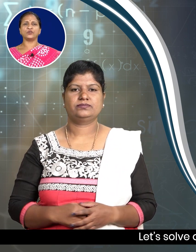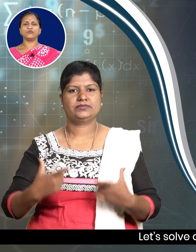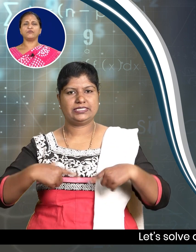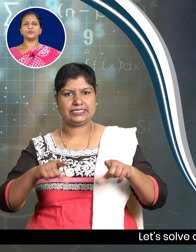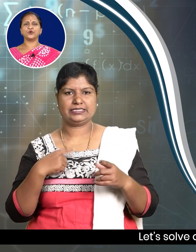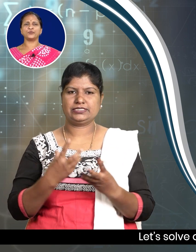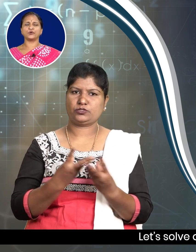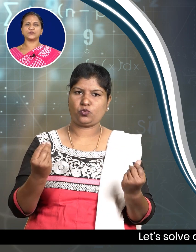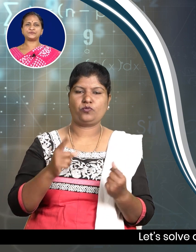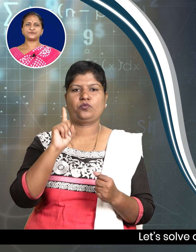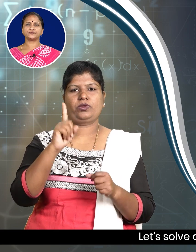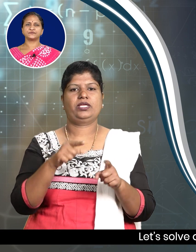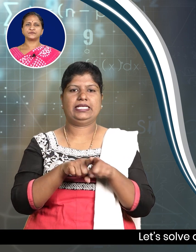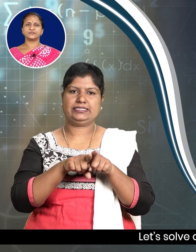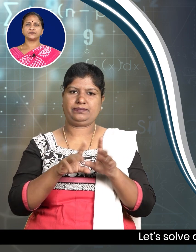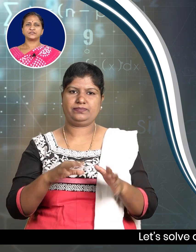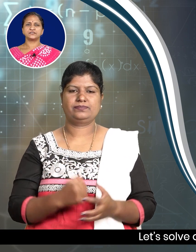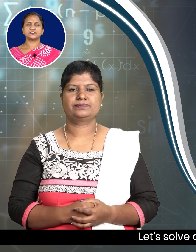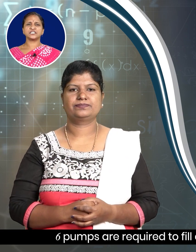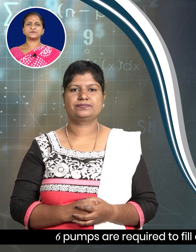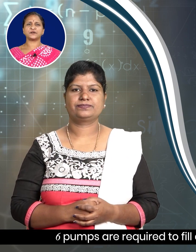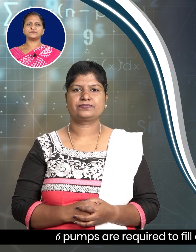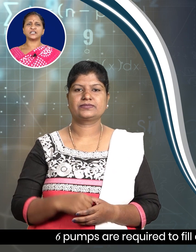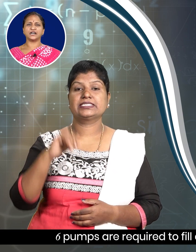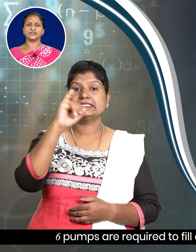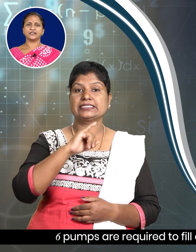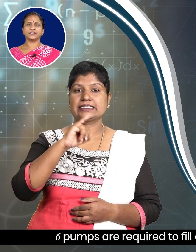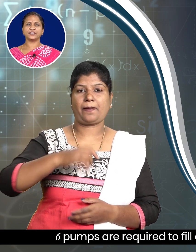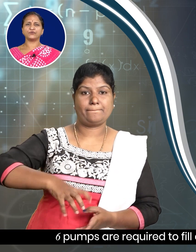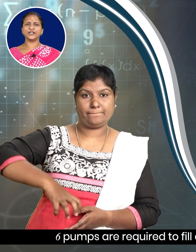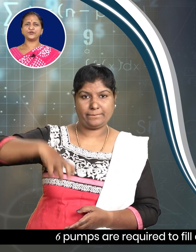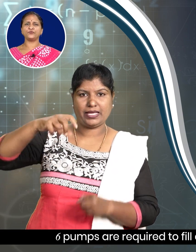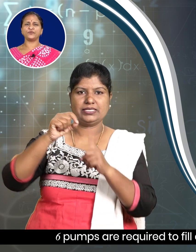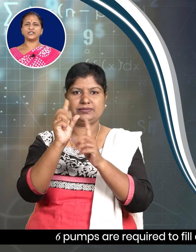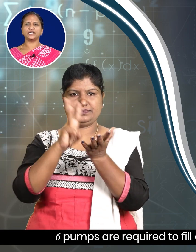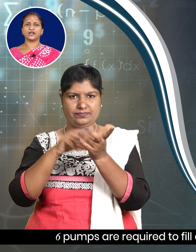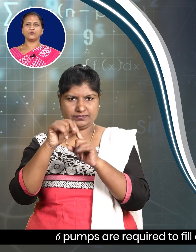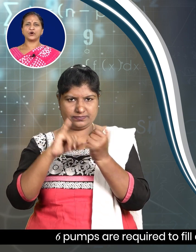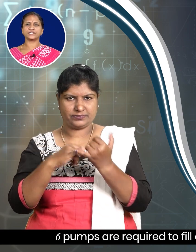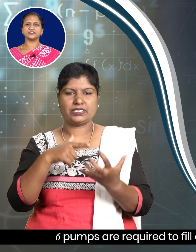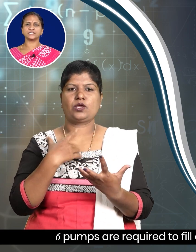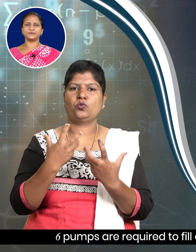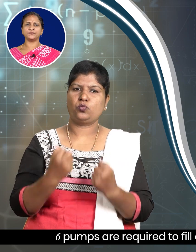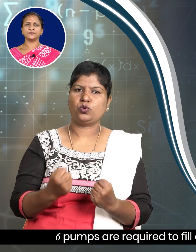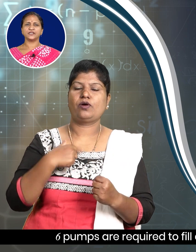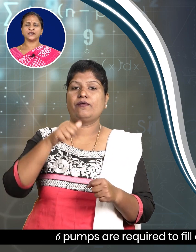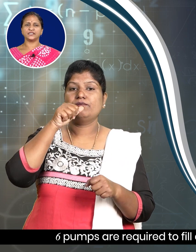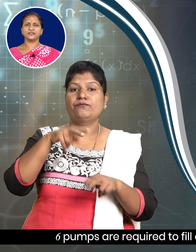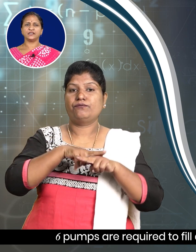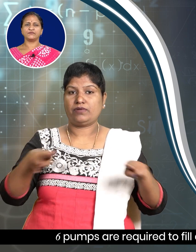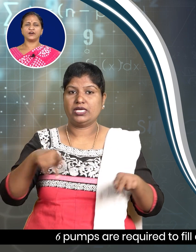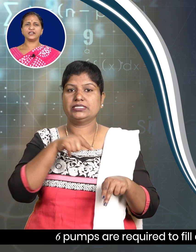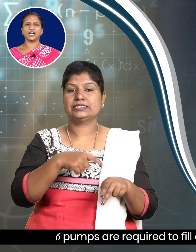Let's solve one more problem. 6 pumps are required to fill a water sump